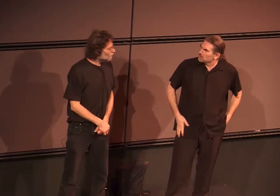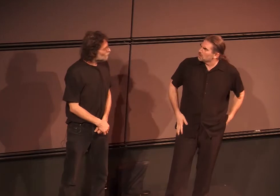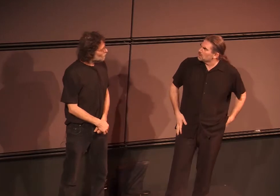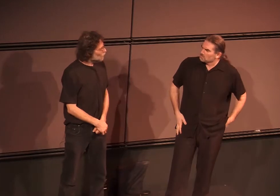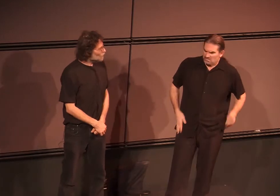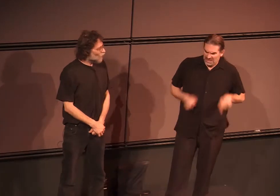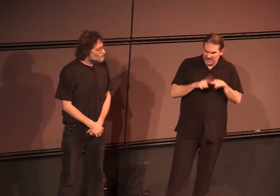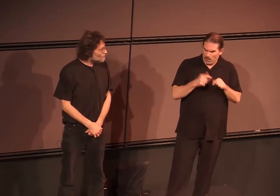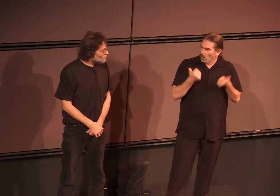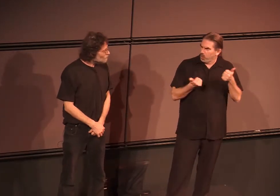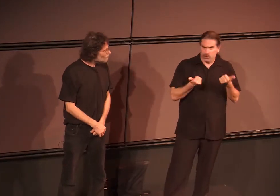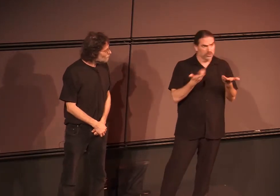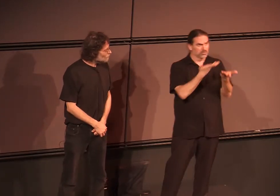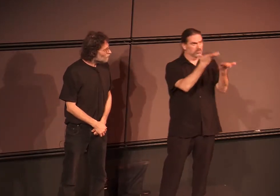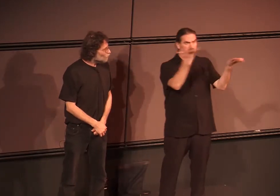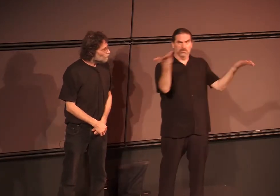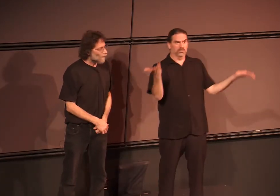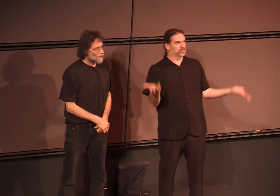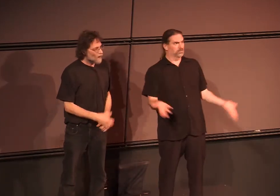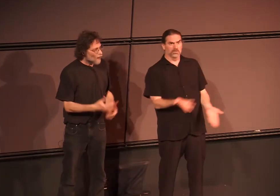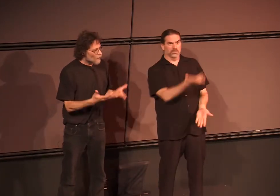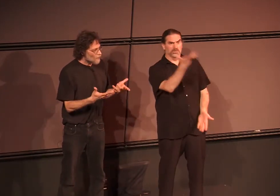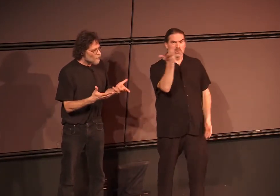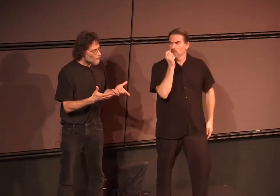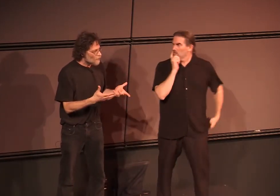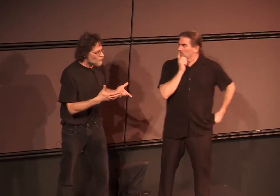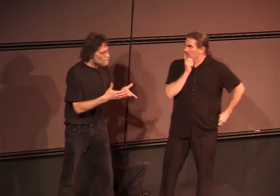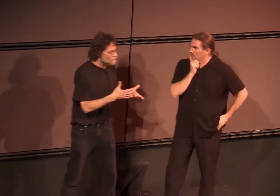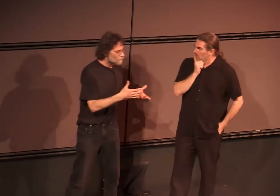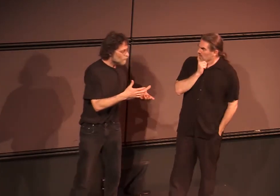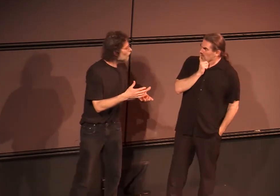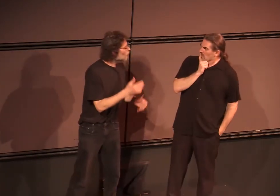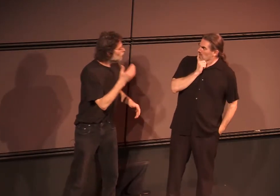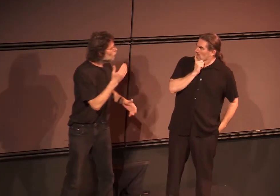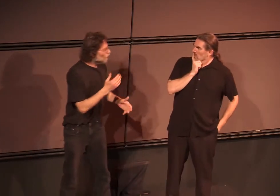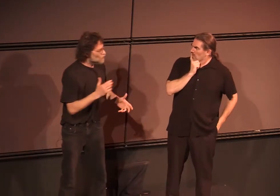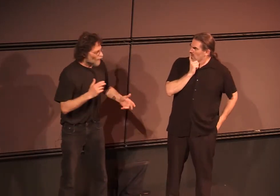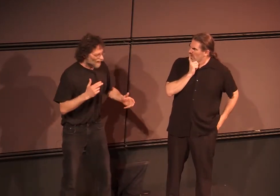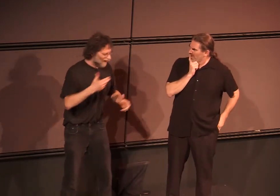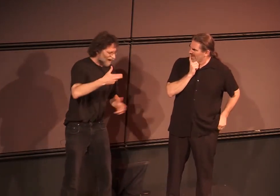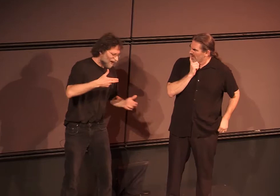Good question. When you went